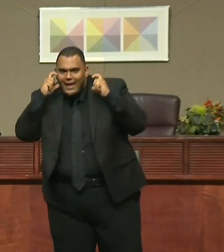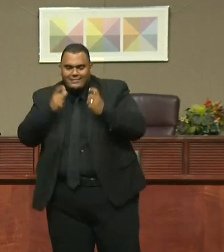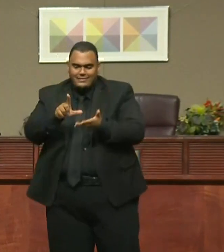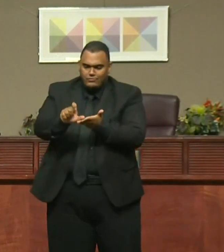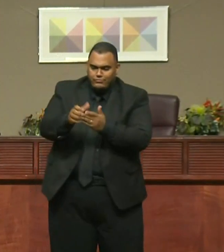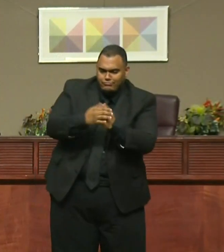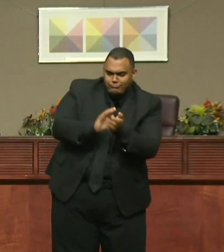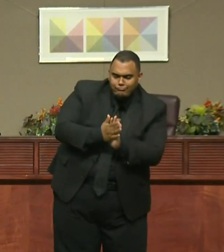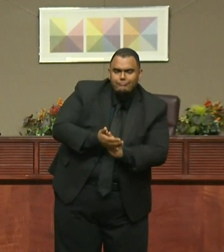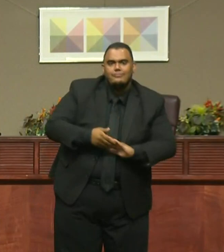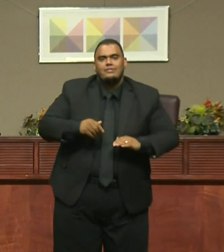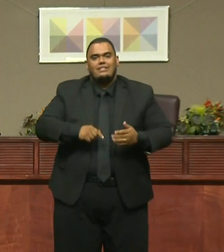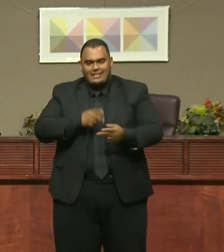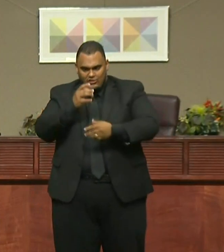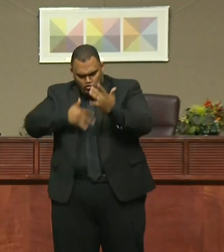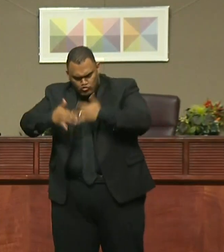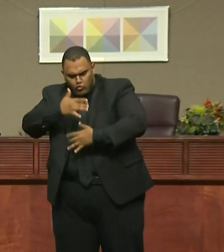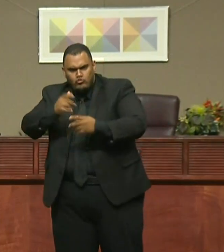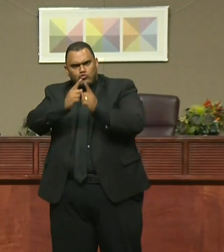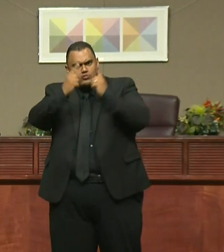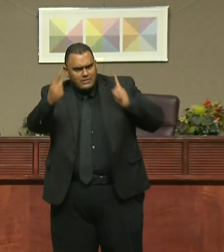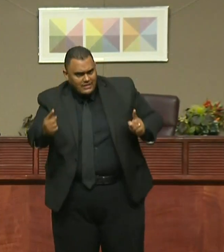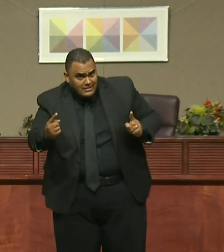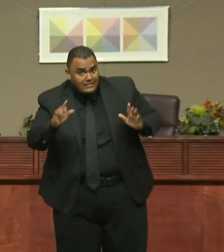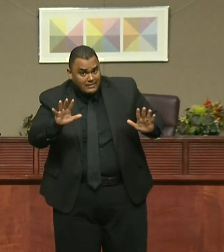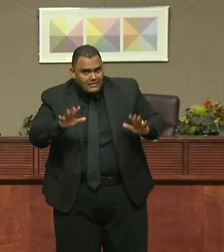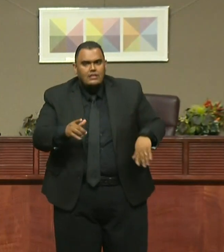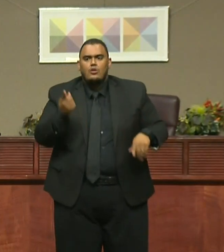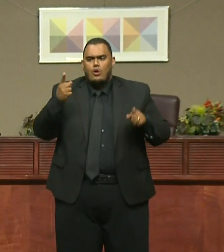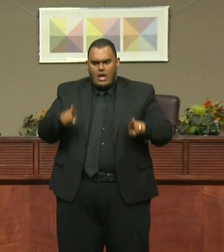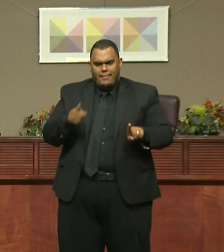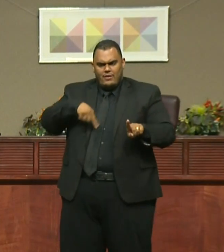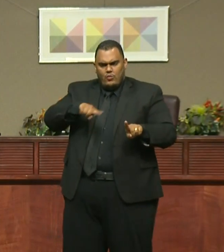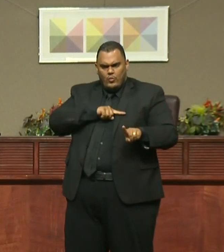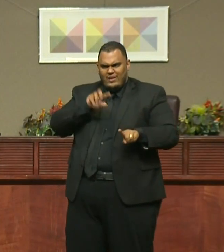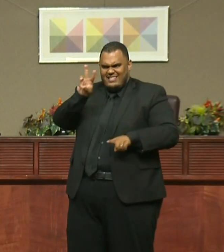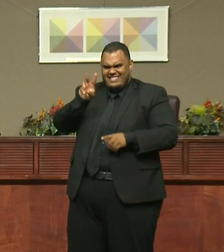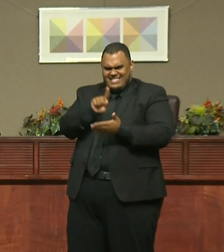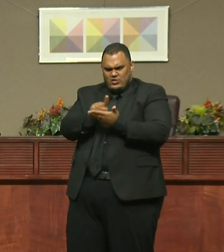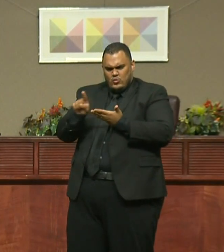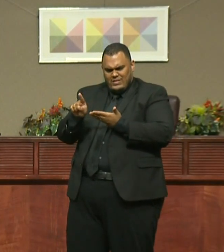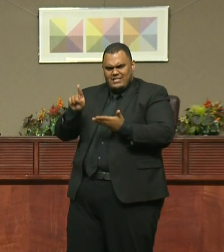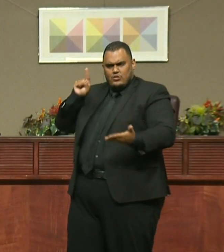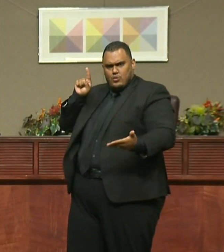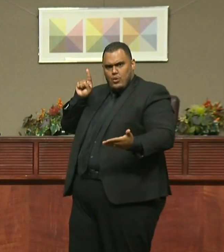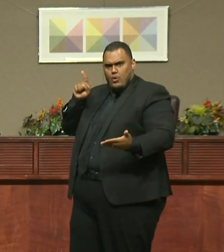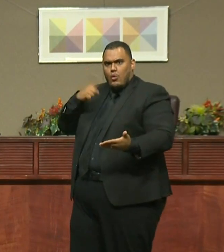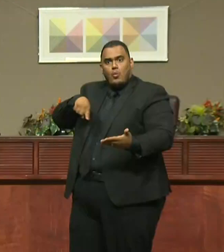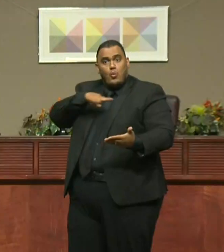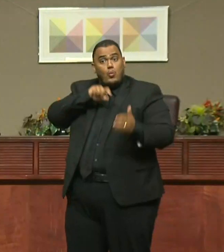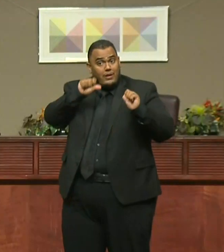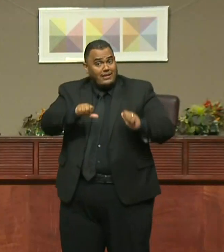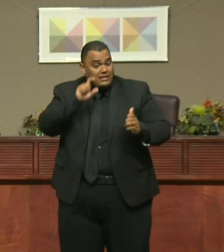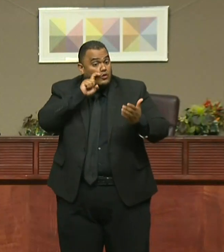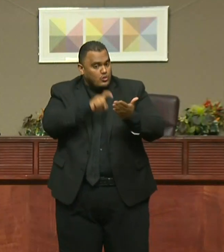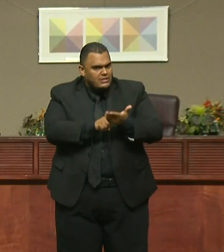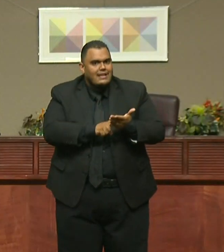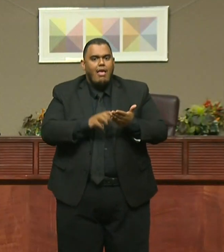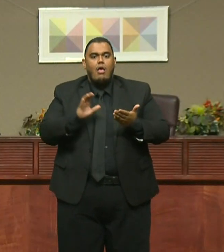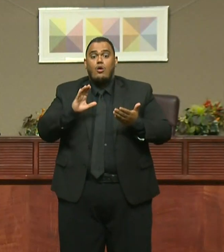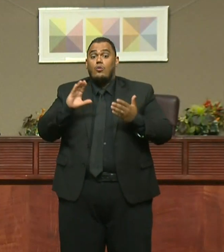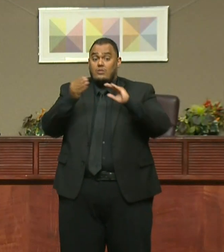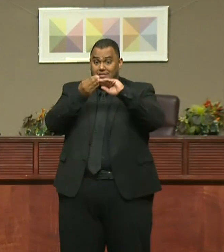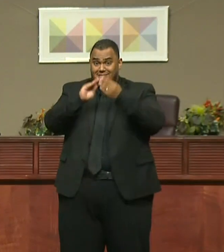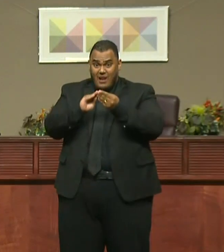Because when we did that, 6 weeks ago, whatever that number is, we curtailed it. We brought it down to